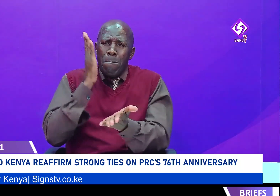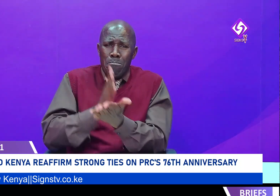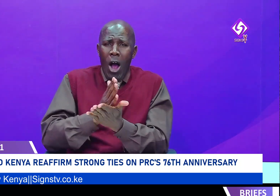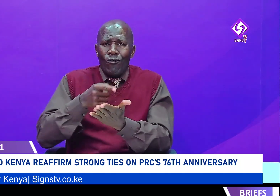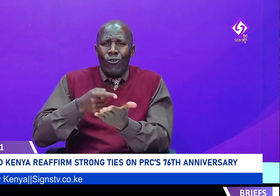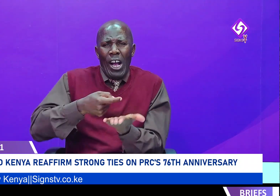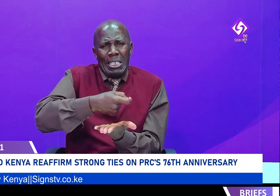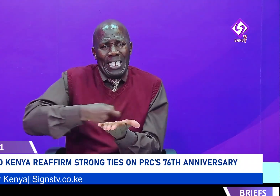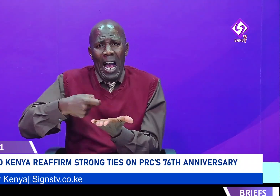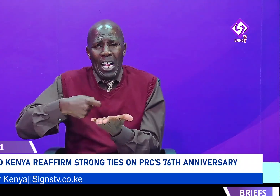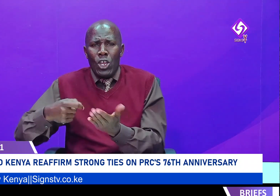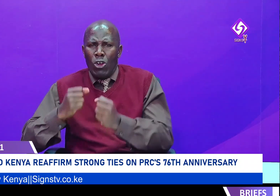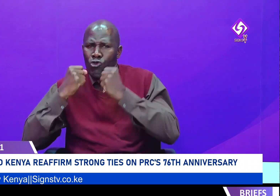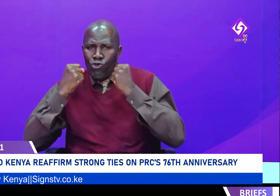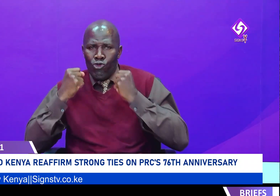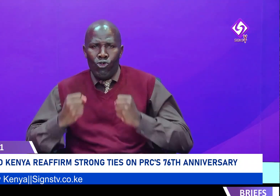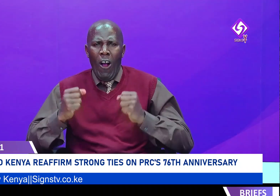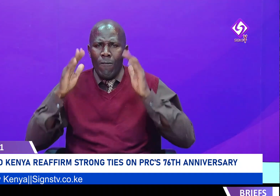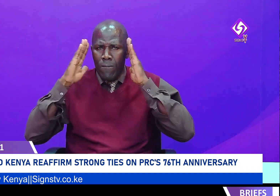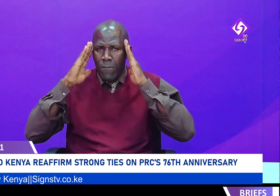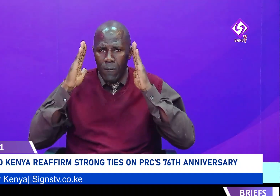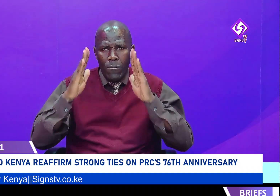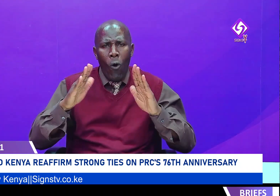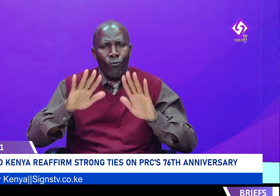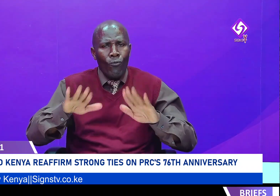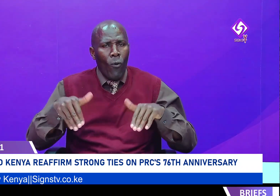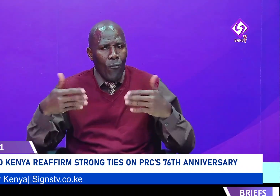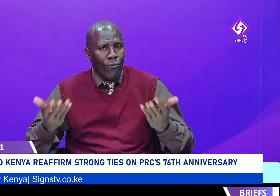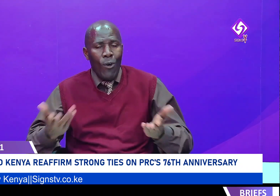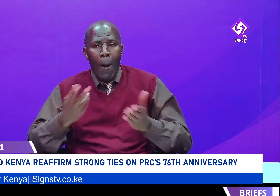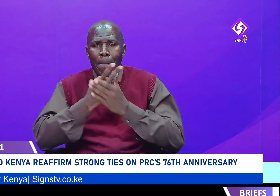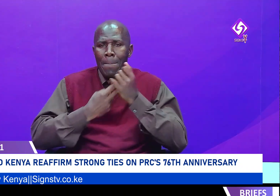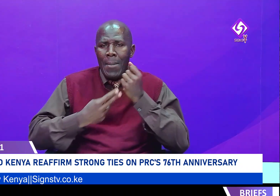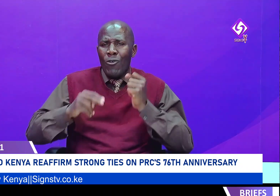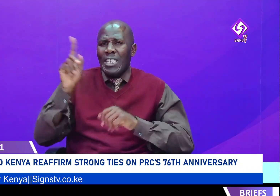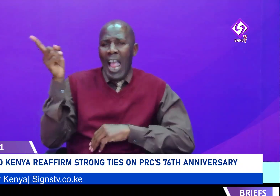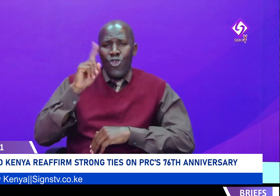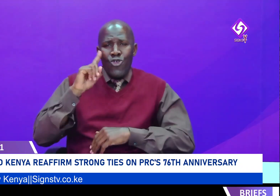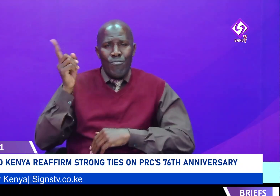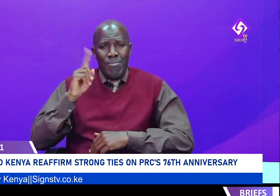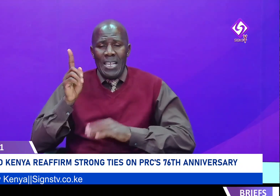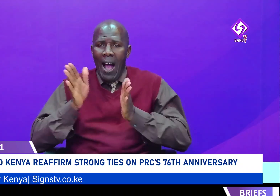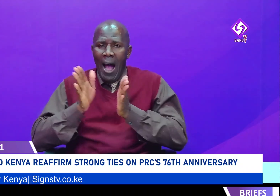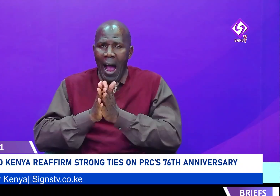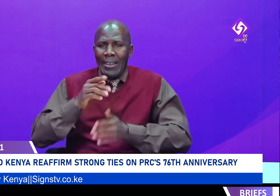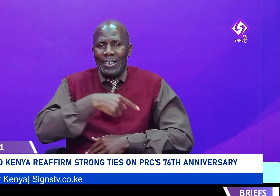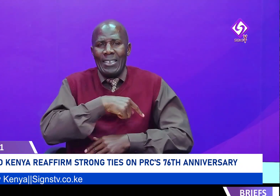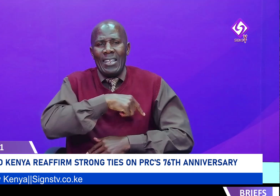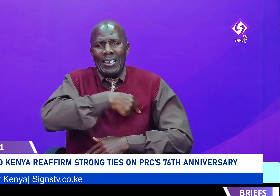The mutual reaffirmation signals a strong commitment from both Nairobi and Beijing to further enhance